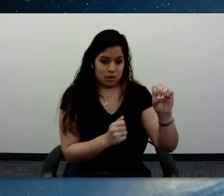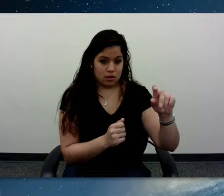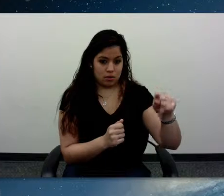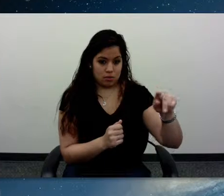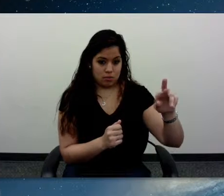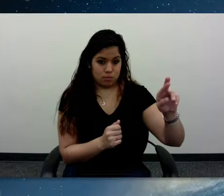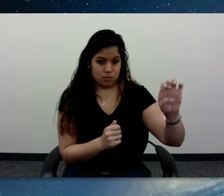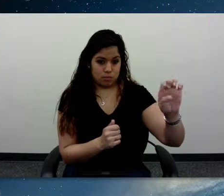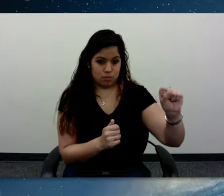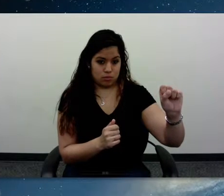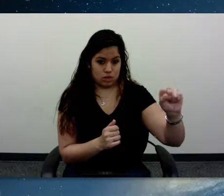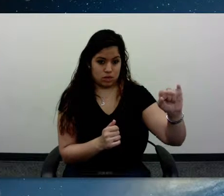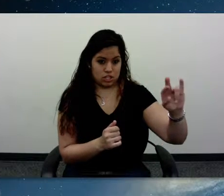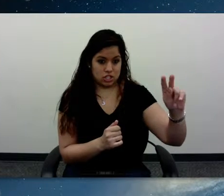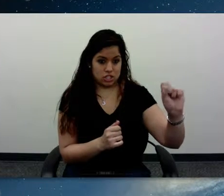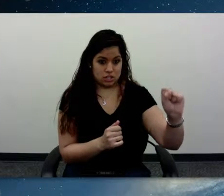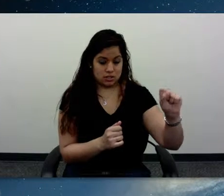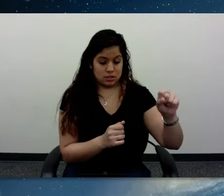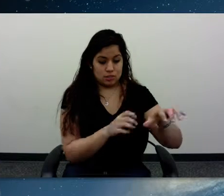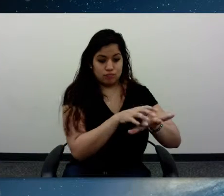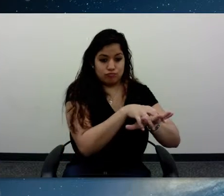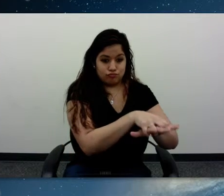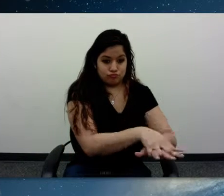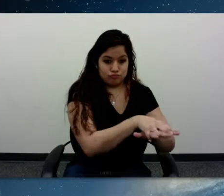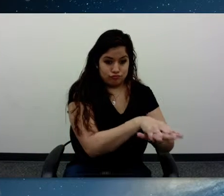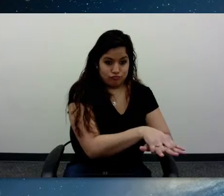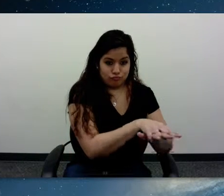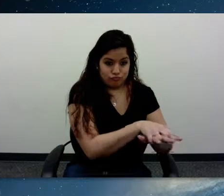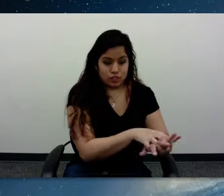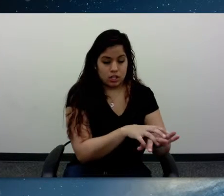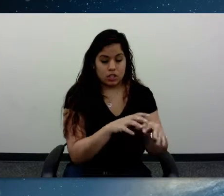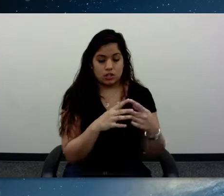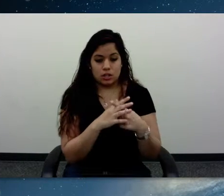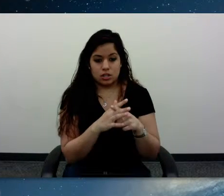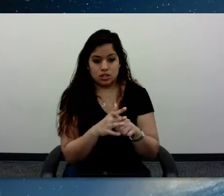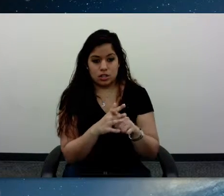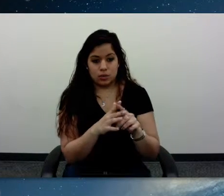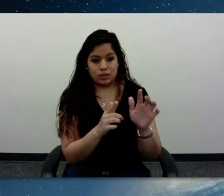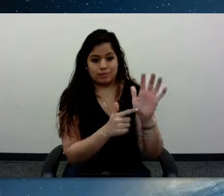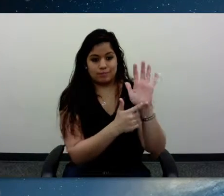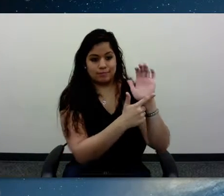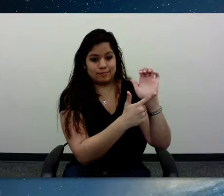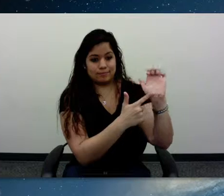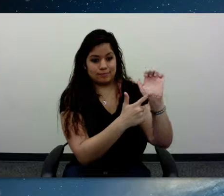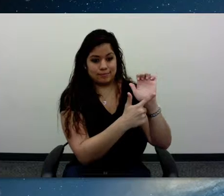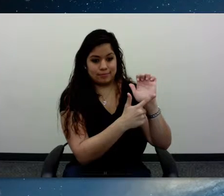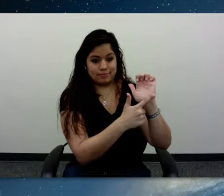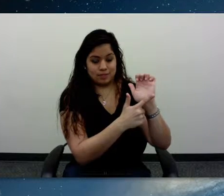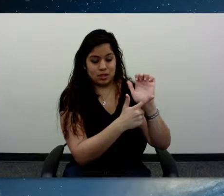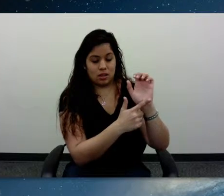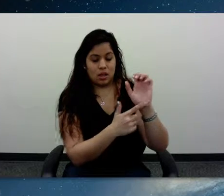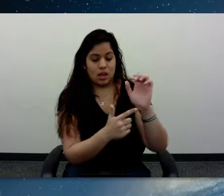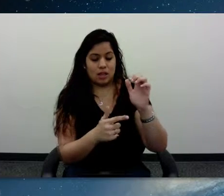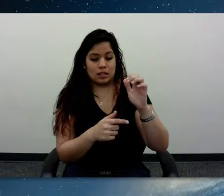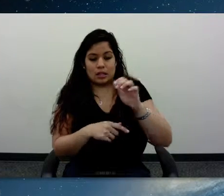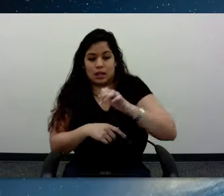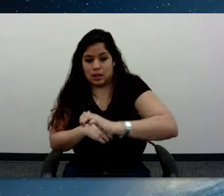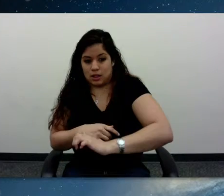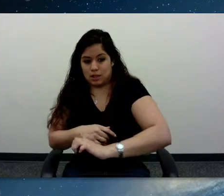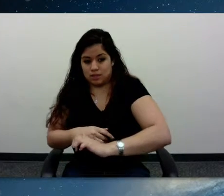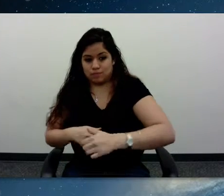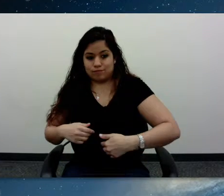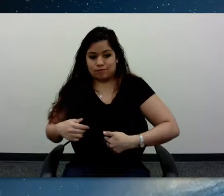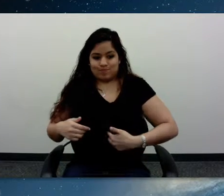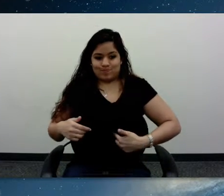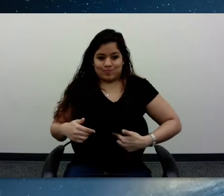palm on the lower half of his breastbone, so that big bone right in the middle of their chest. Lower half of